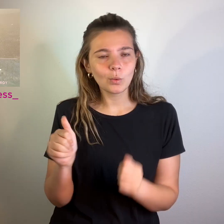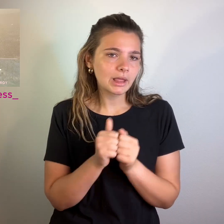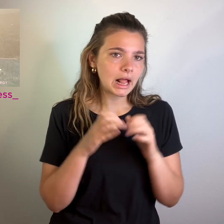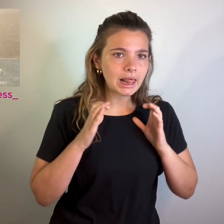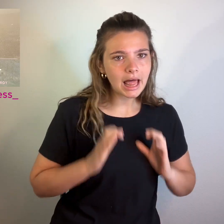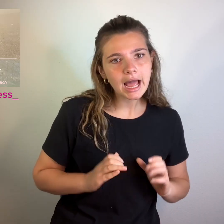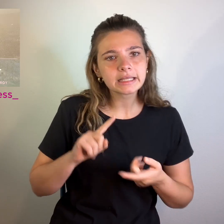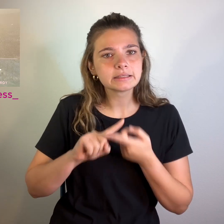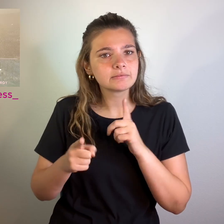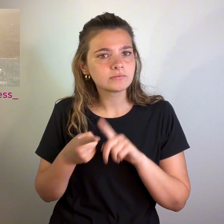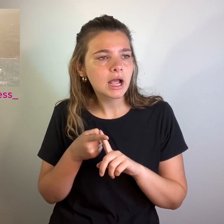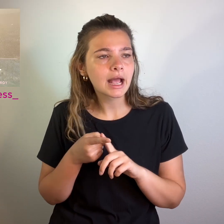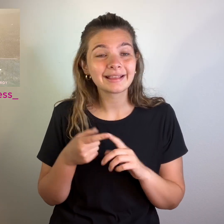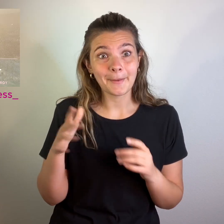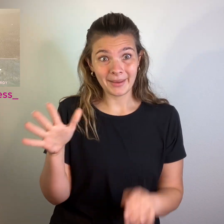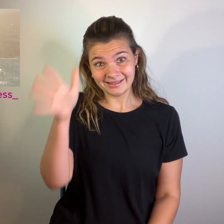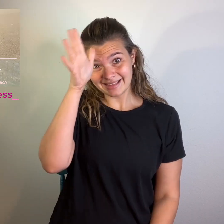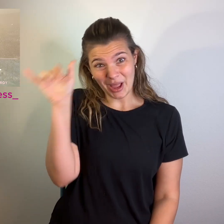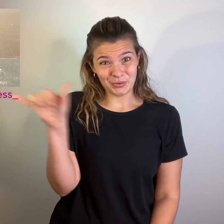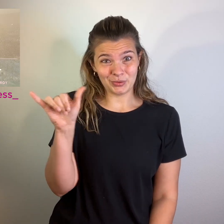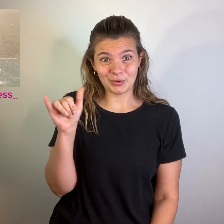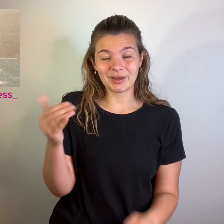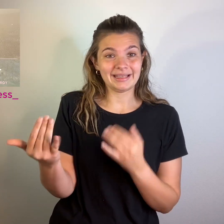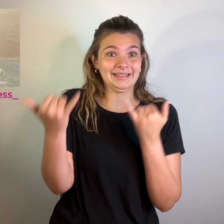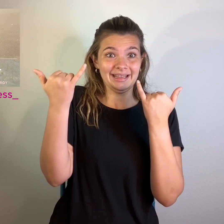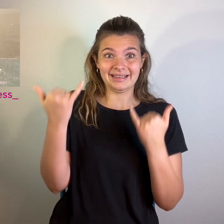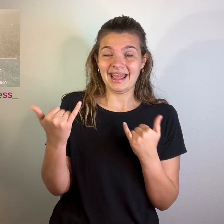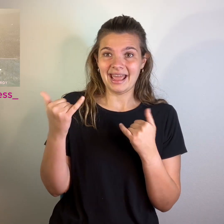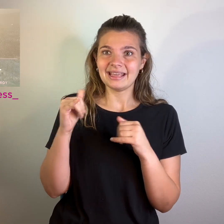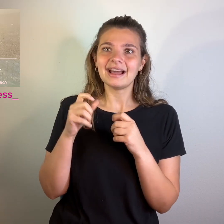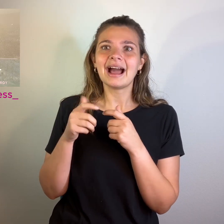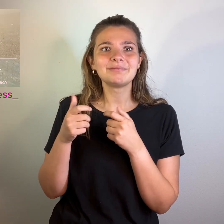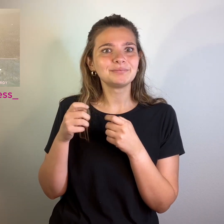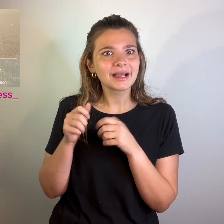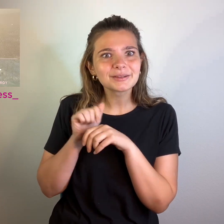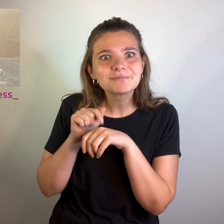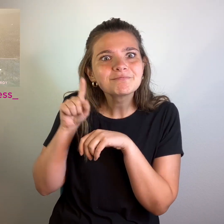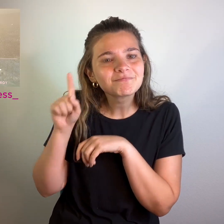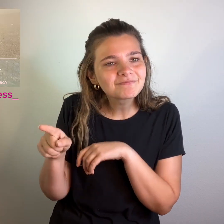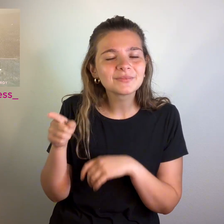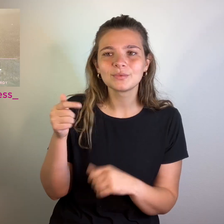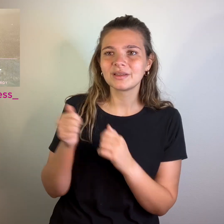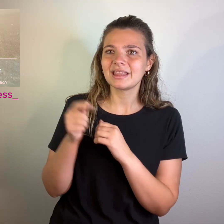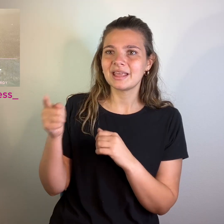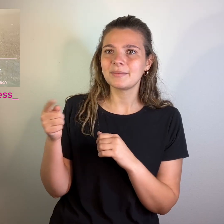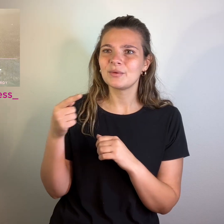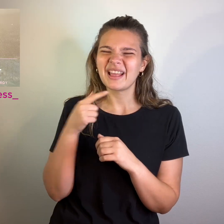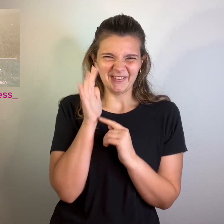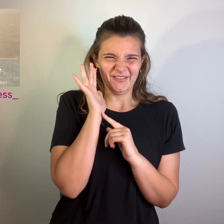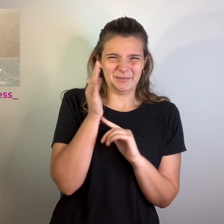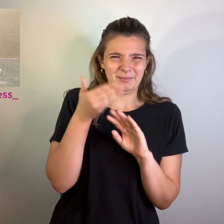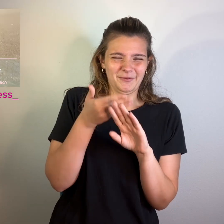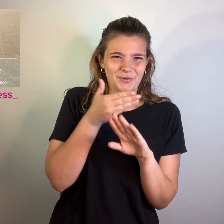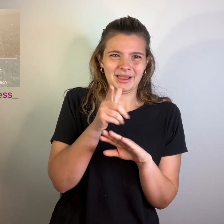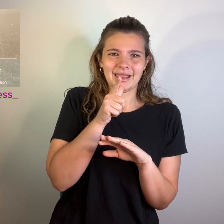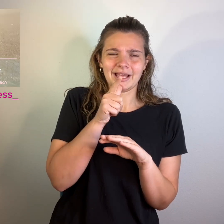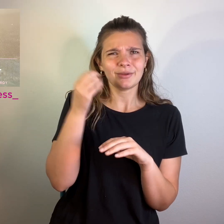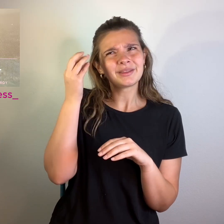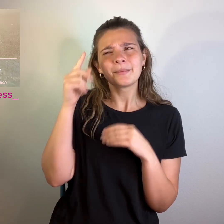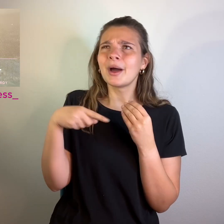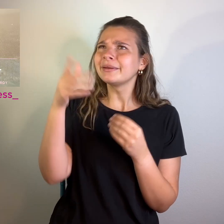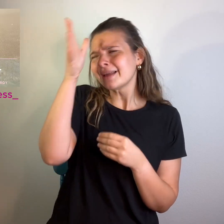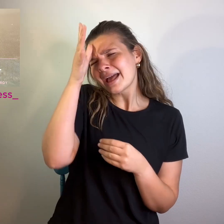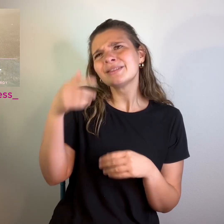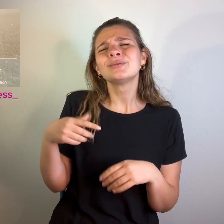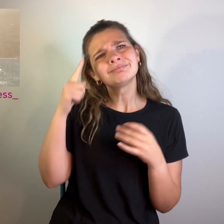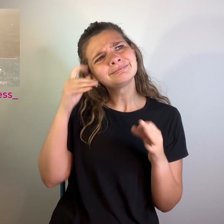friends. I even texted my dad earlier today before recording this podcast. I had 5 minutes before lunch and I was thinking of him, and I just sent